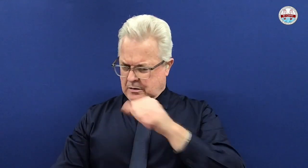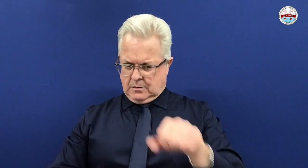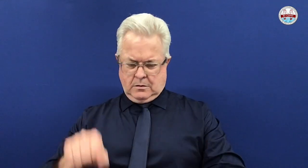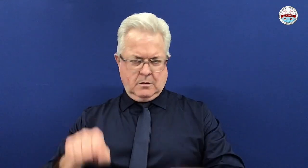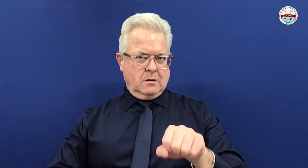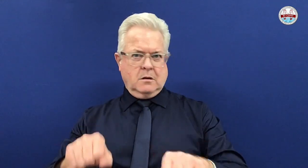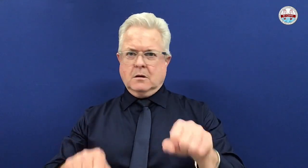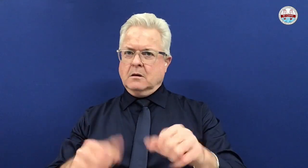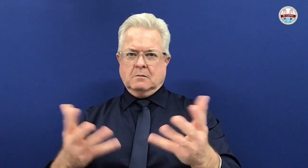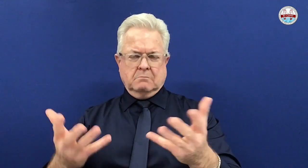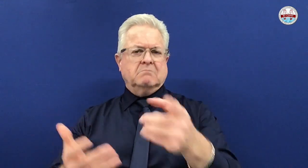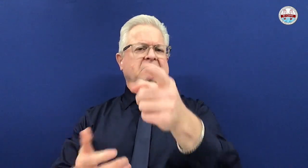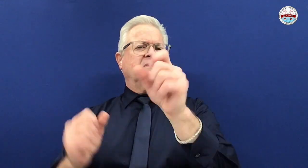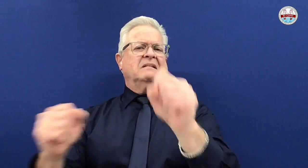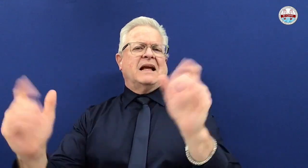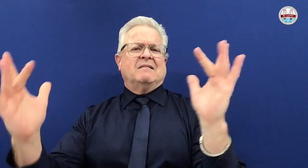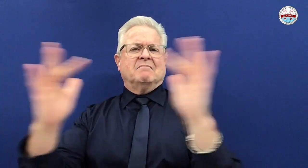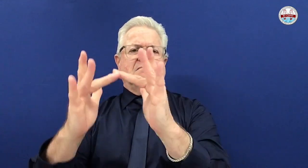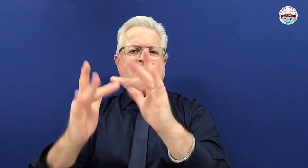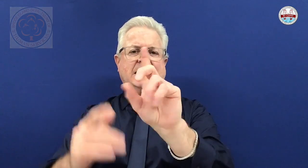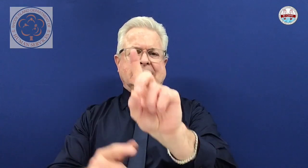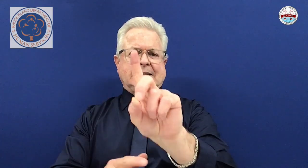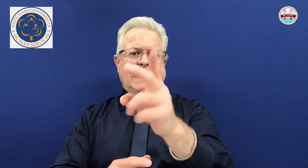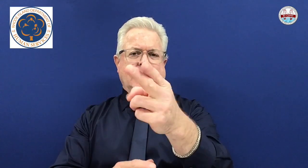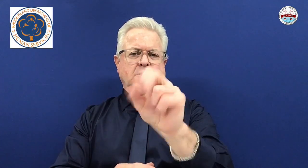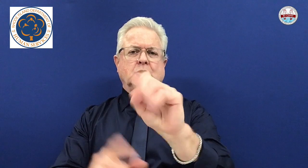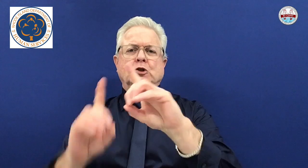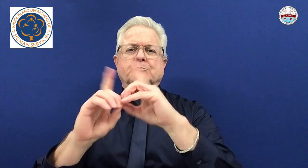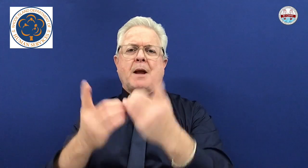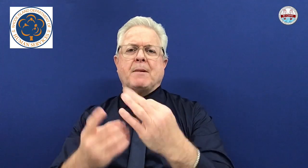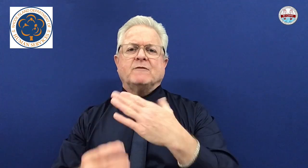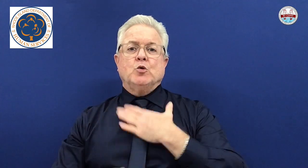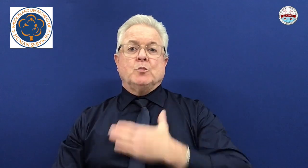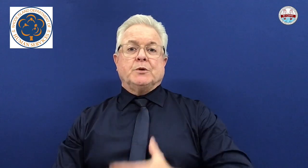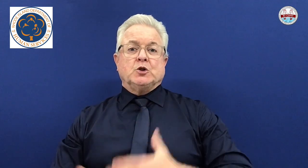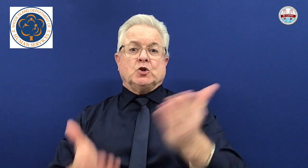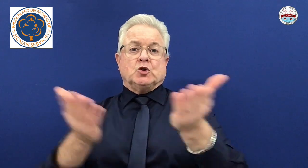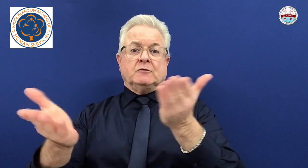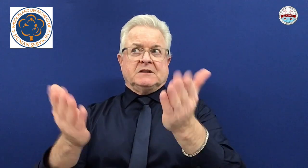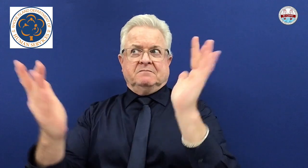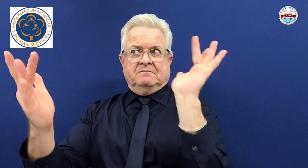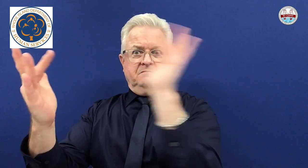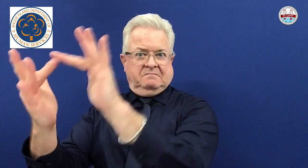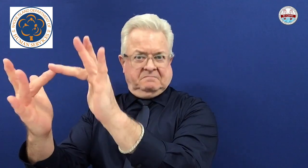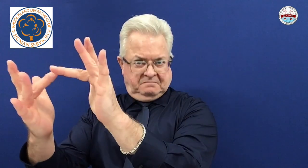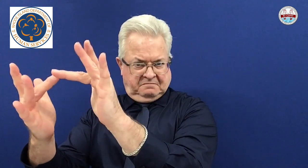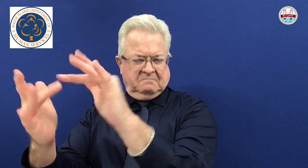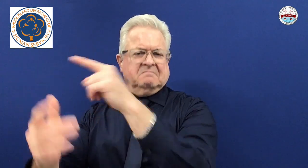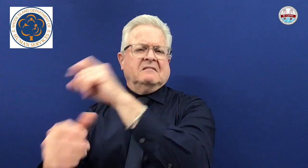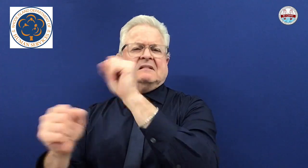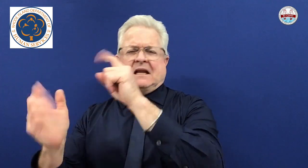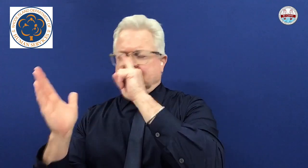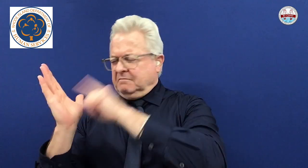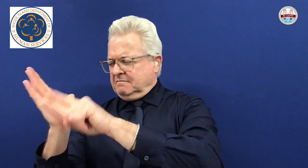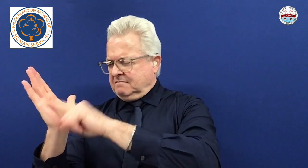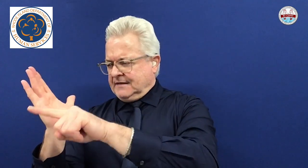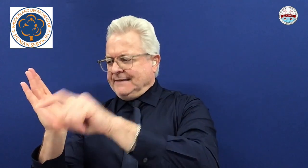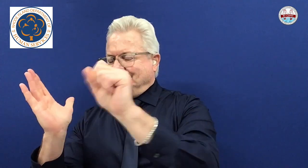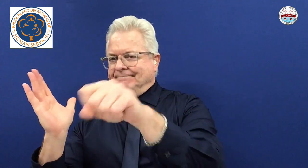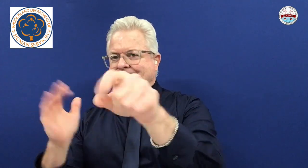letter, or you aren't even sure if you got the letter. You can contact the Department of Human Services, and they'll be happy to send you another